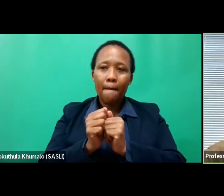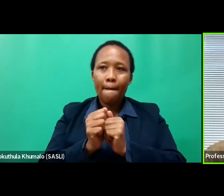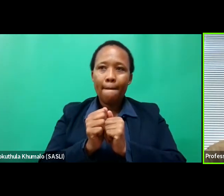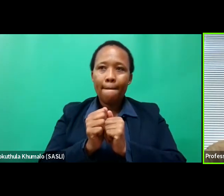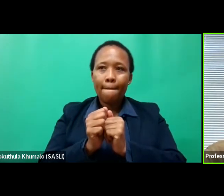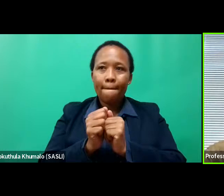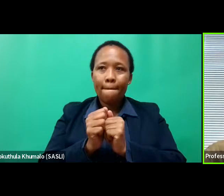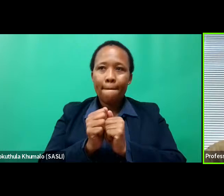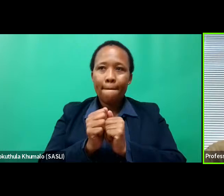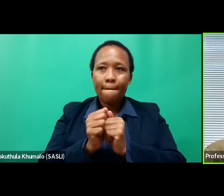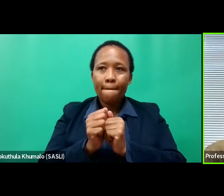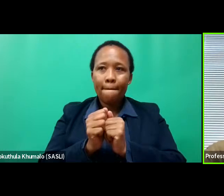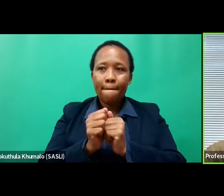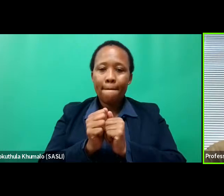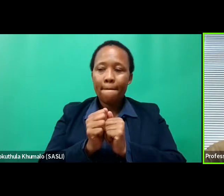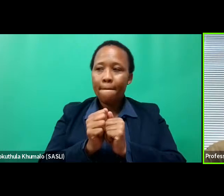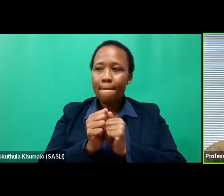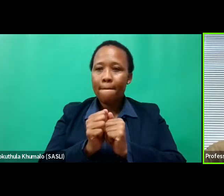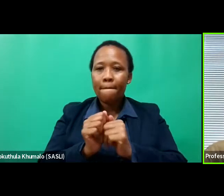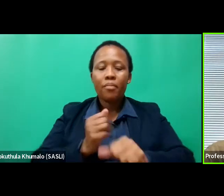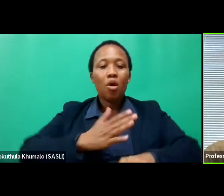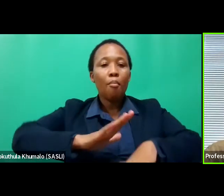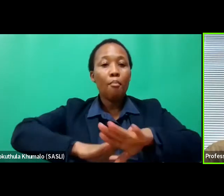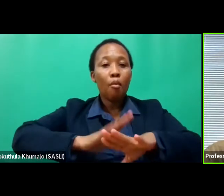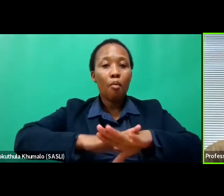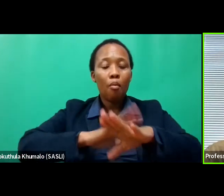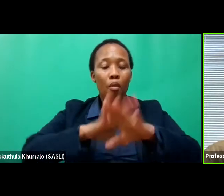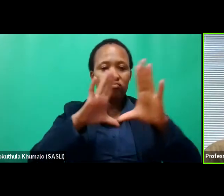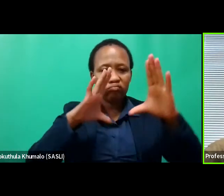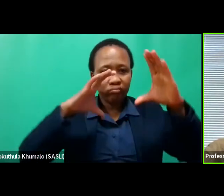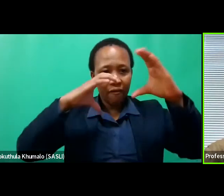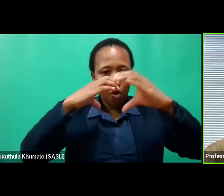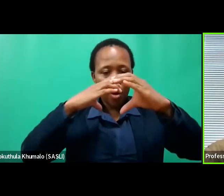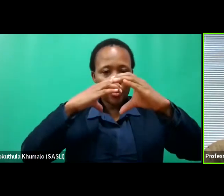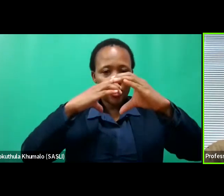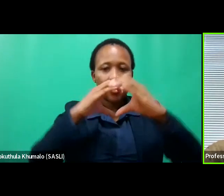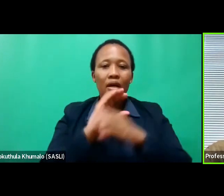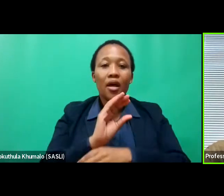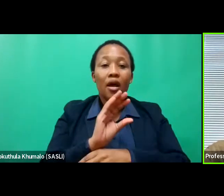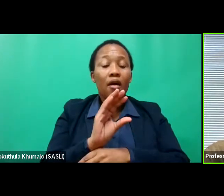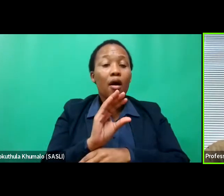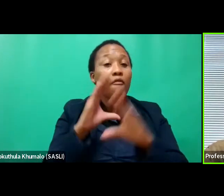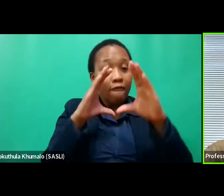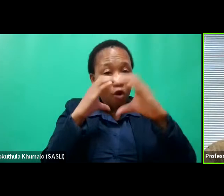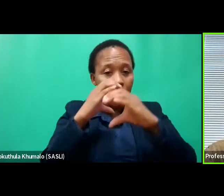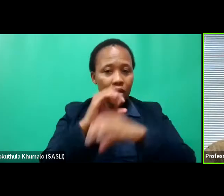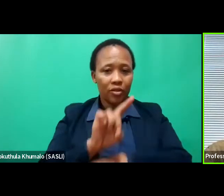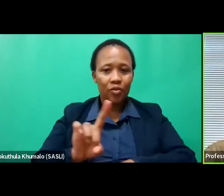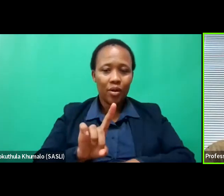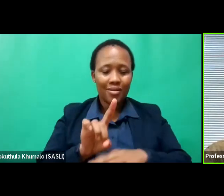is that there's more focus on economics